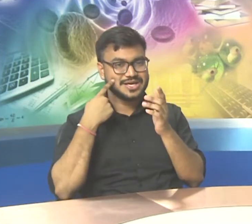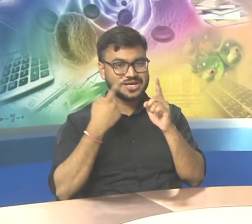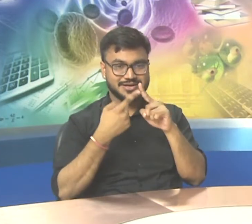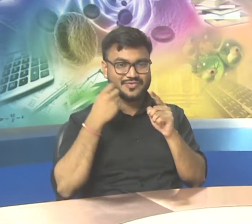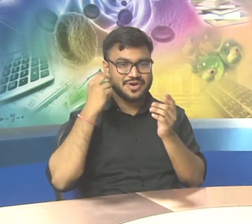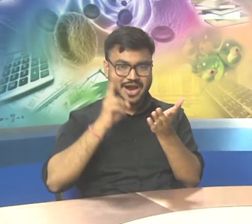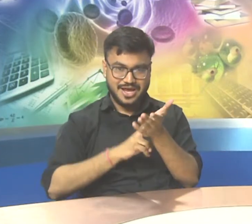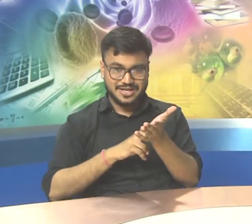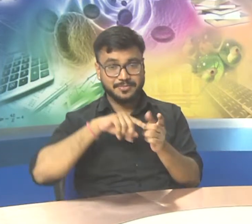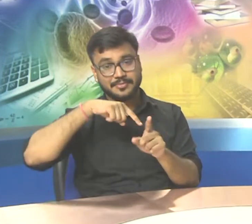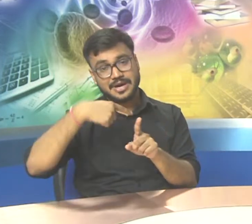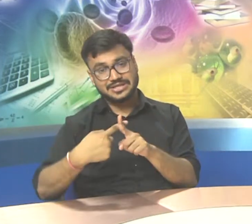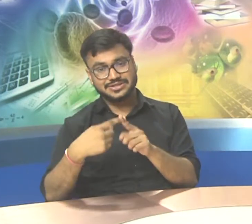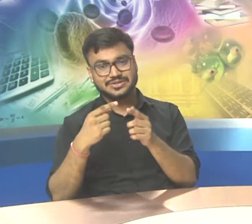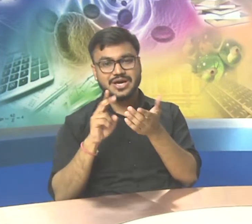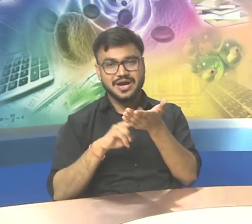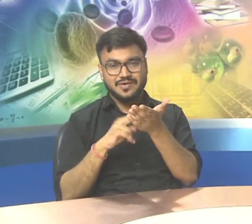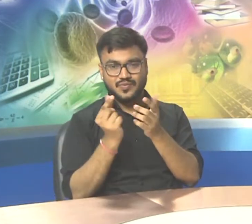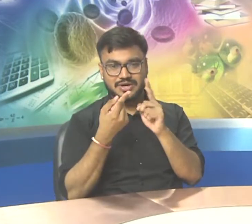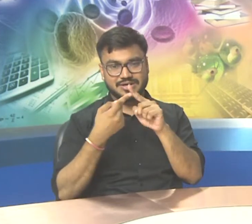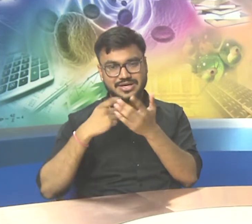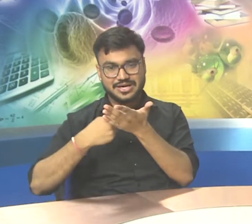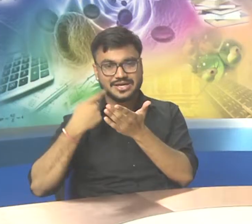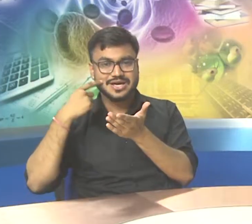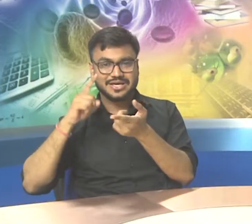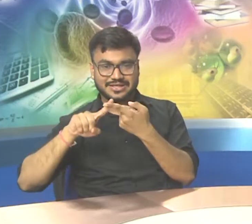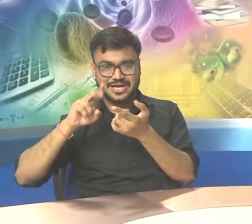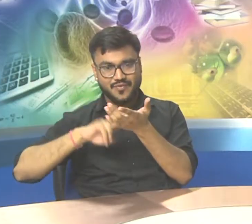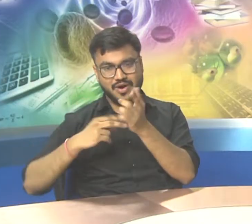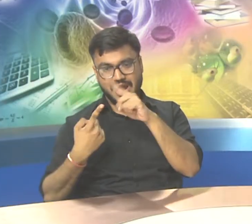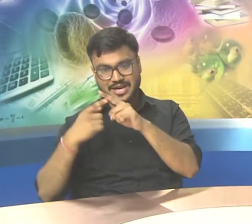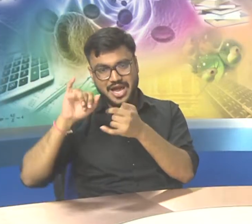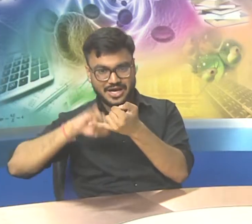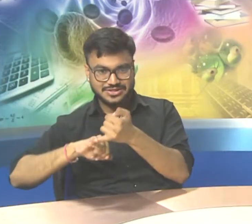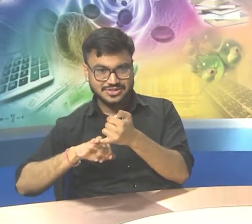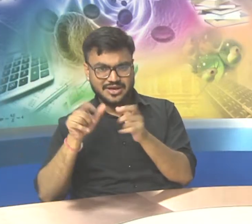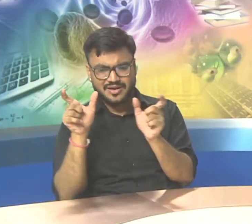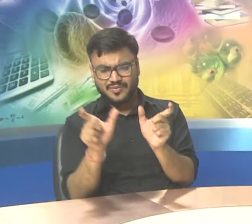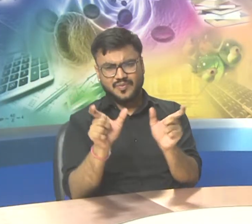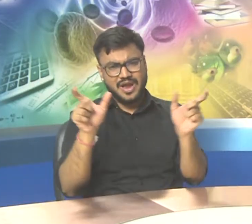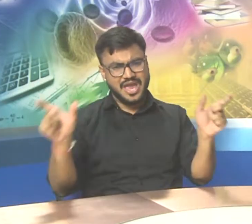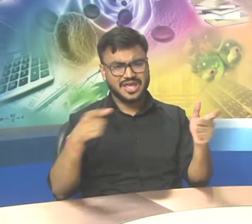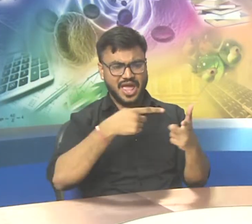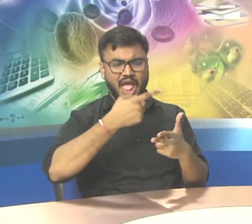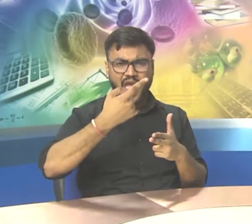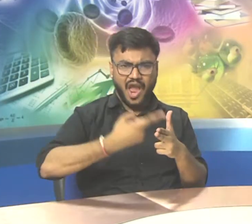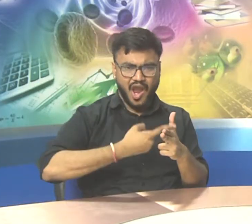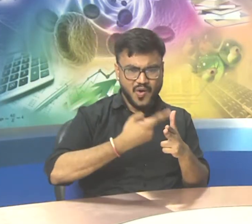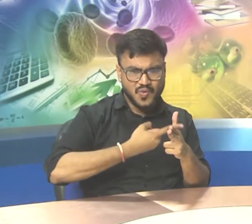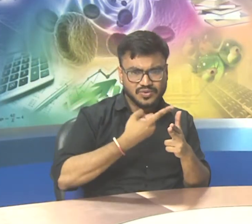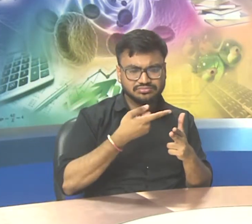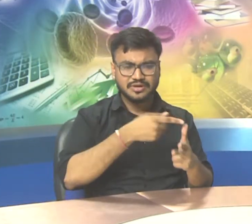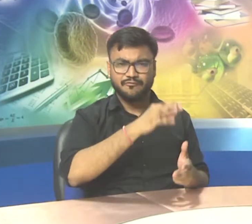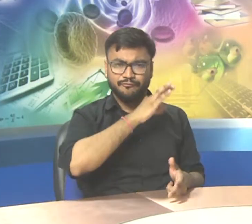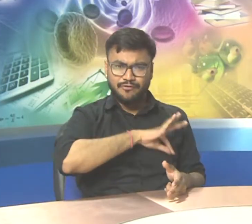Now we are going to look forward of nutrition and nutrients.